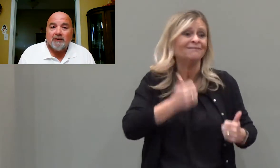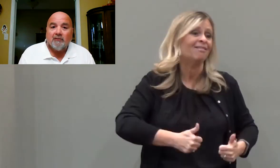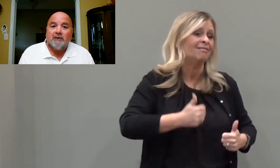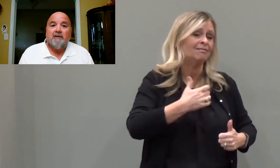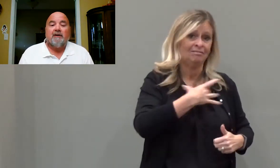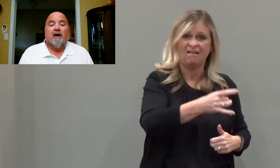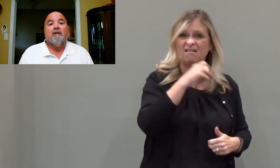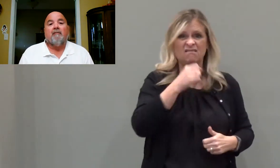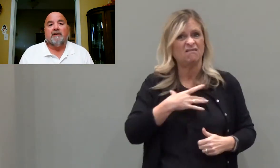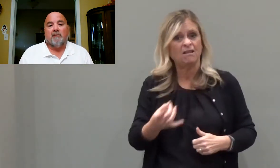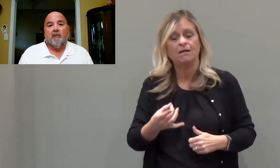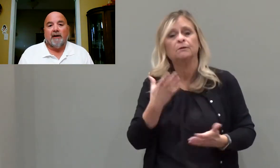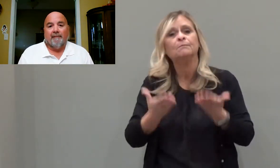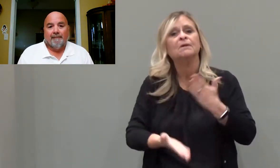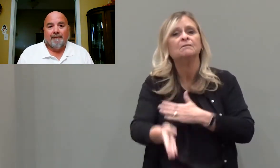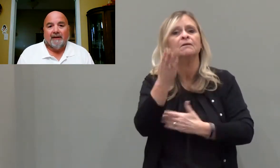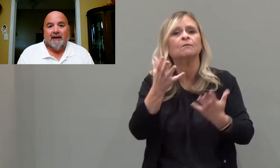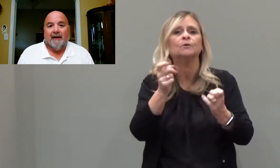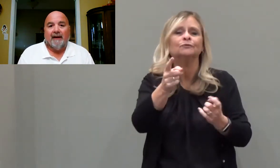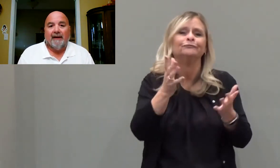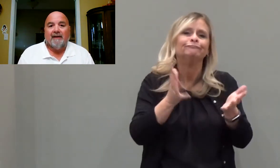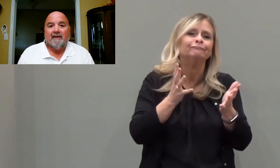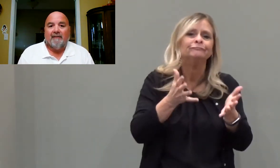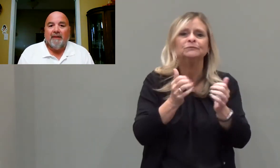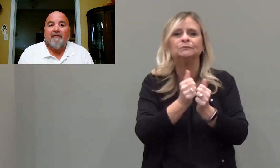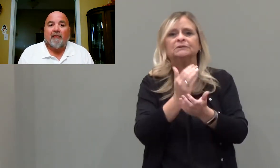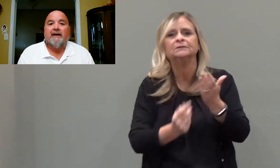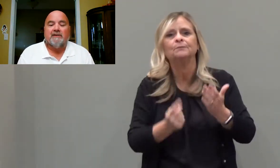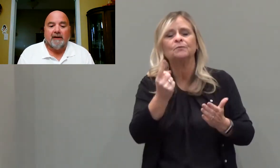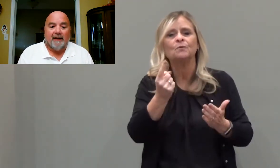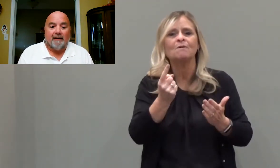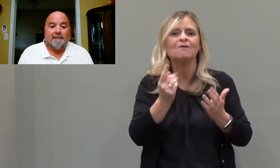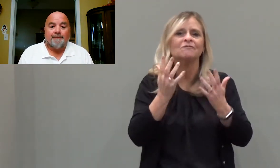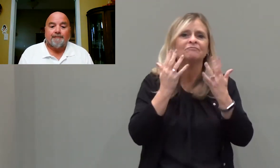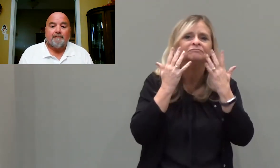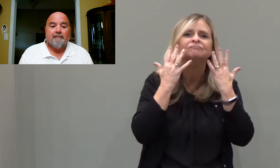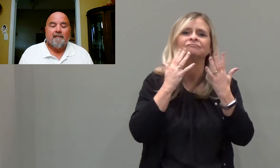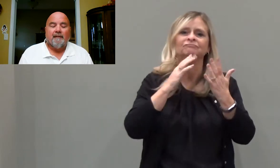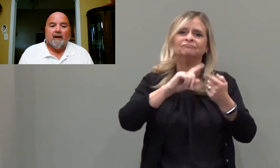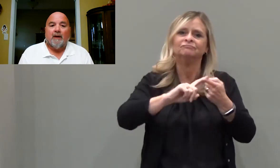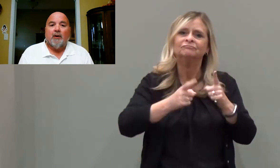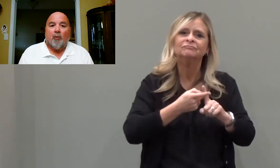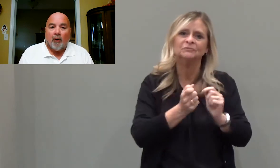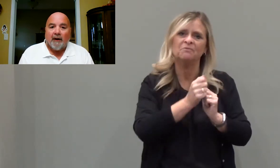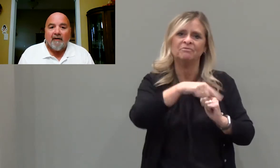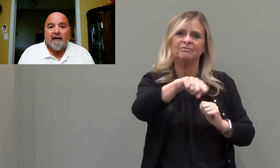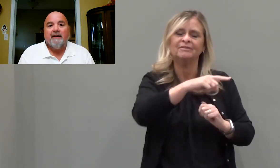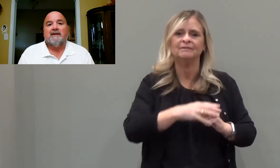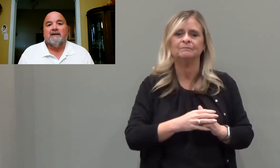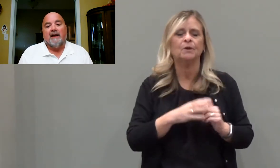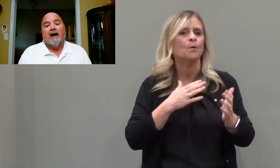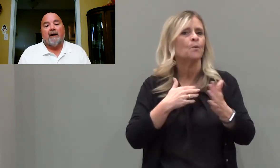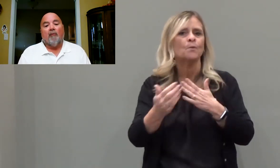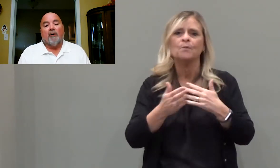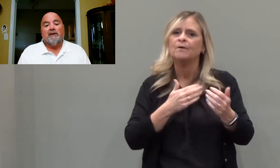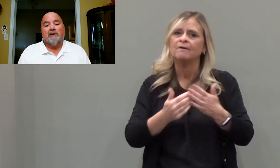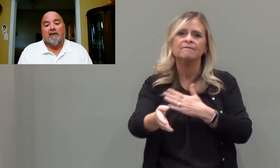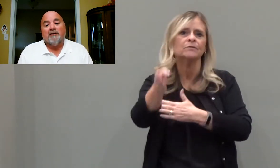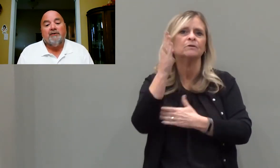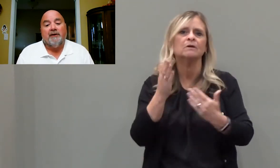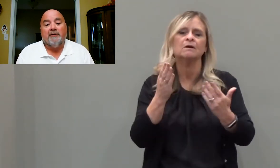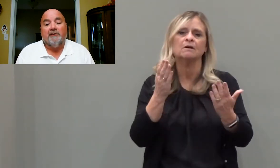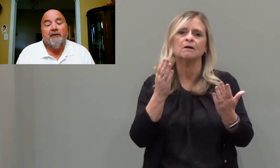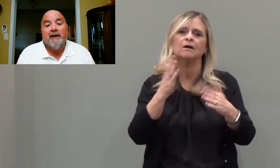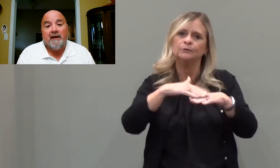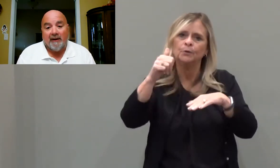God will just want you to talk with someone and to be friends with them. Whatever it is that God